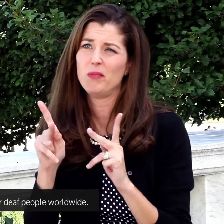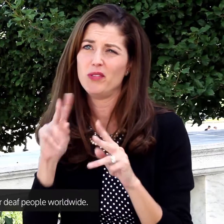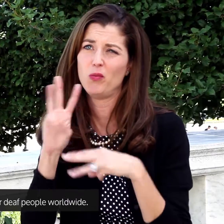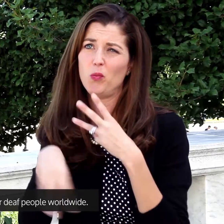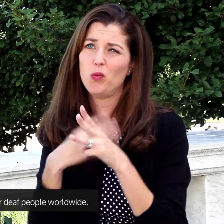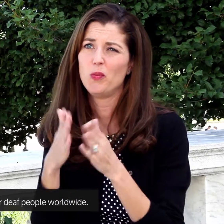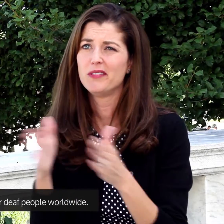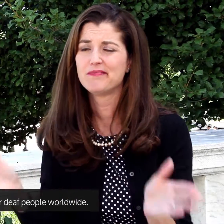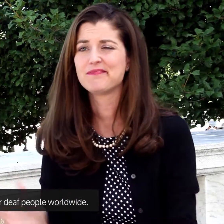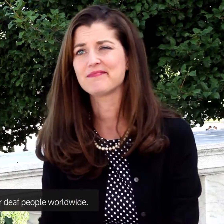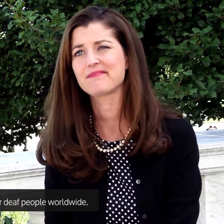deaf people worldwide.